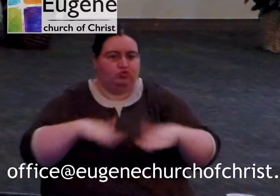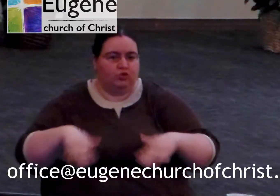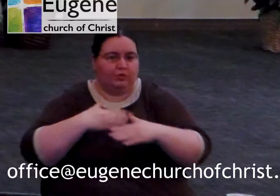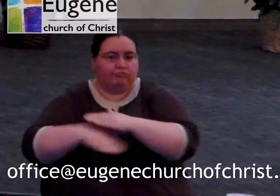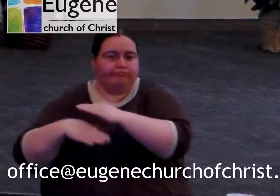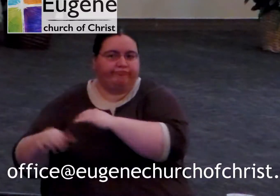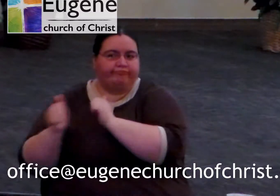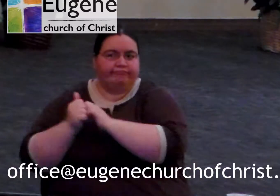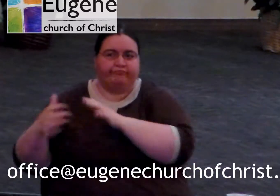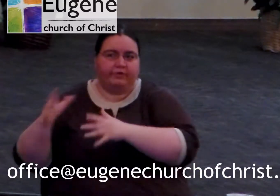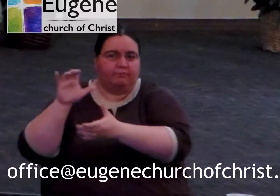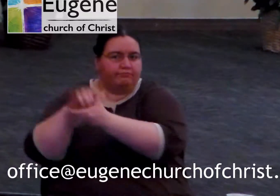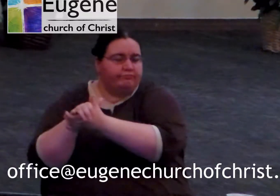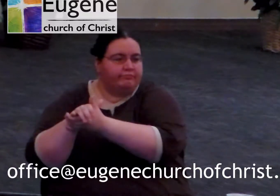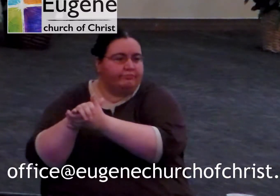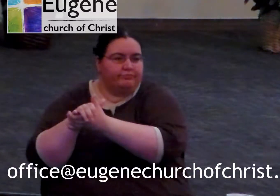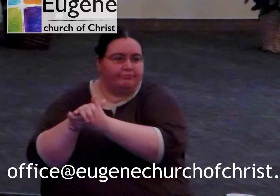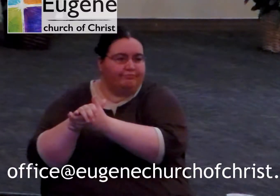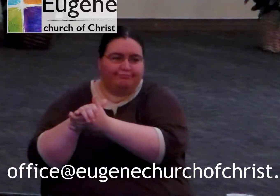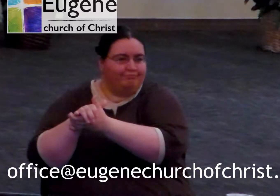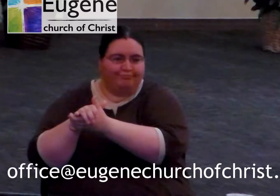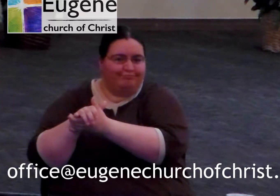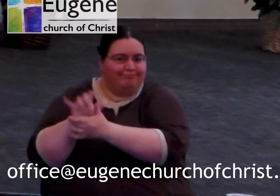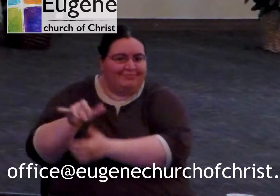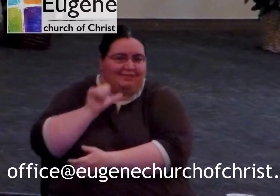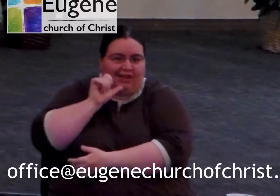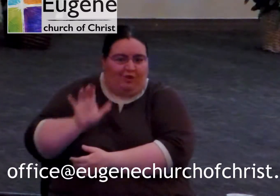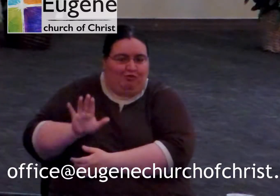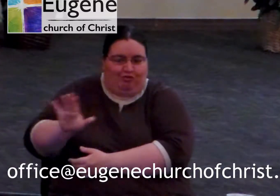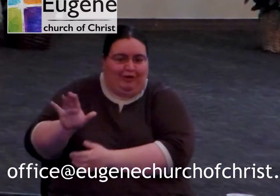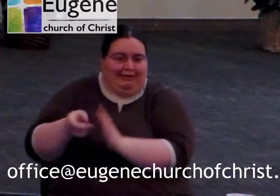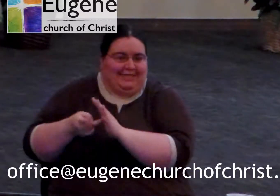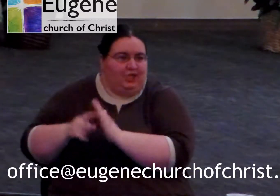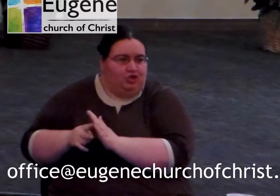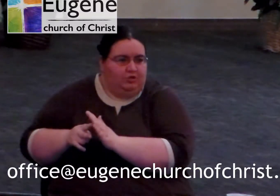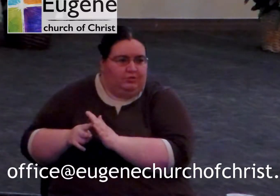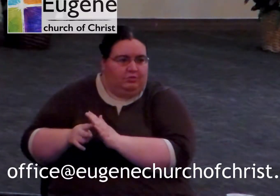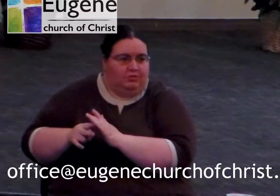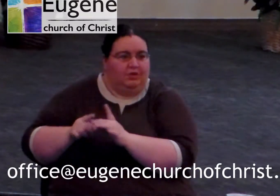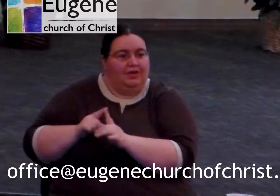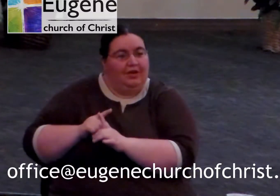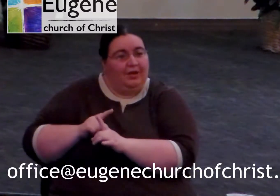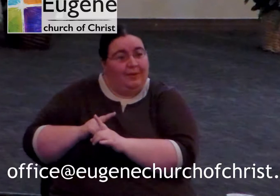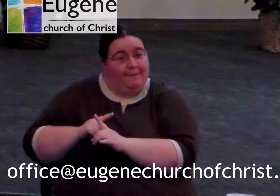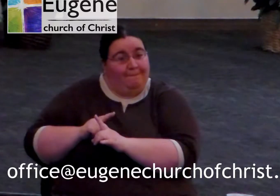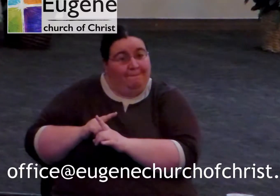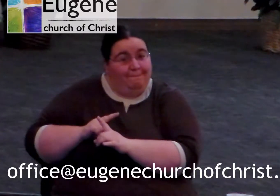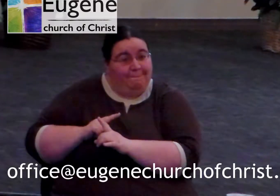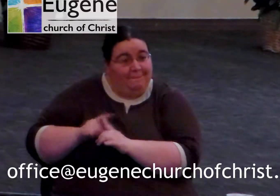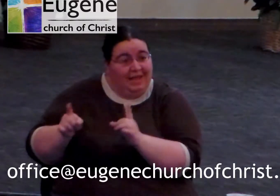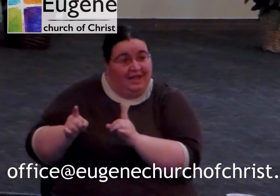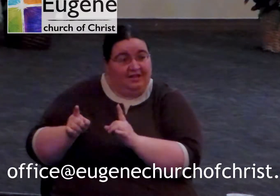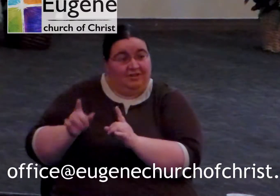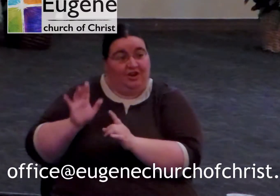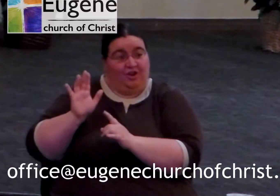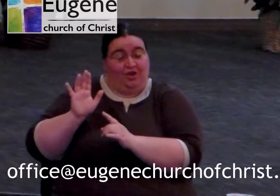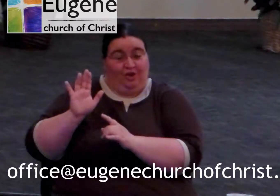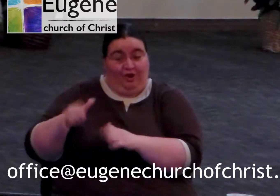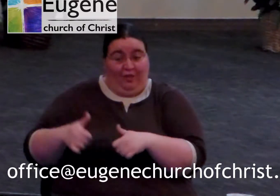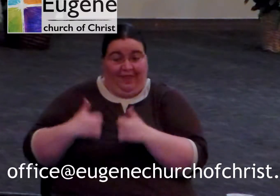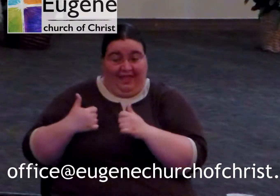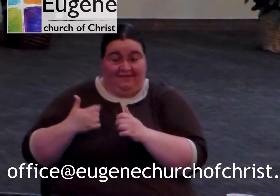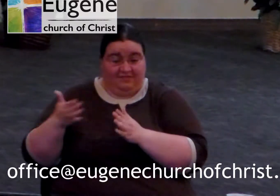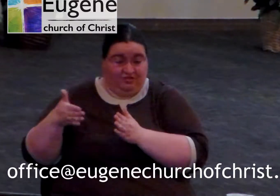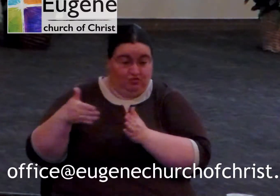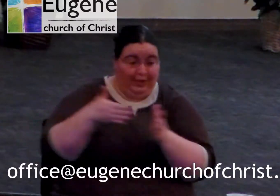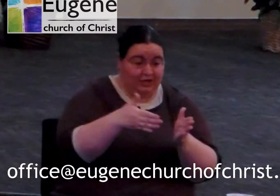power of the direction versus intention, just try going to someone on Valentine's Day and say, I intended to get you something.